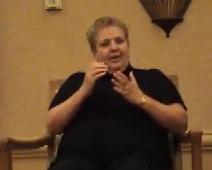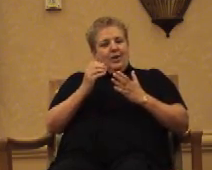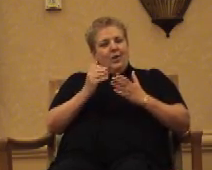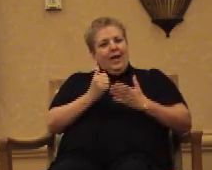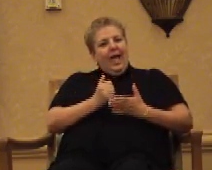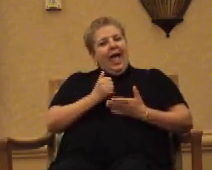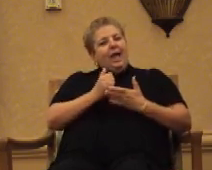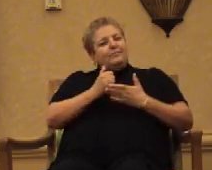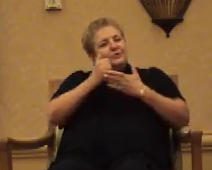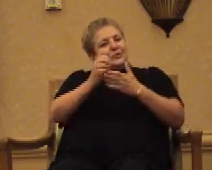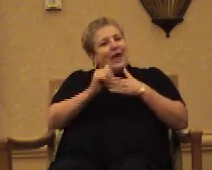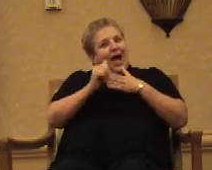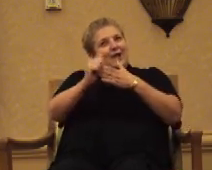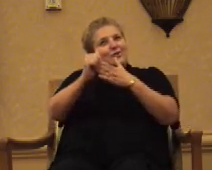that's been the journey that I've been on.